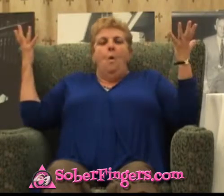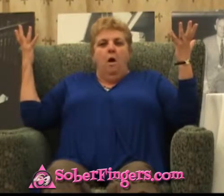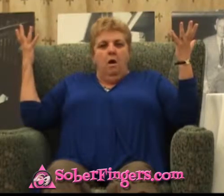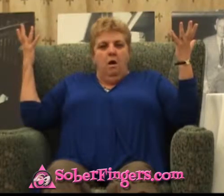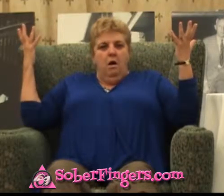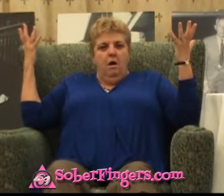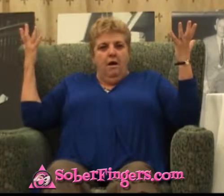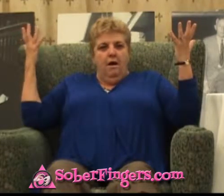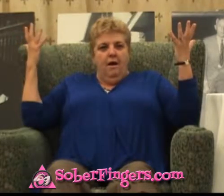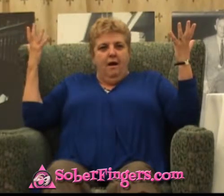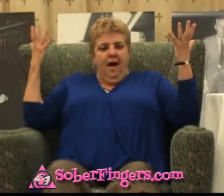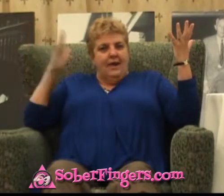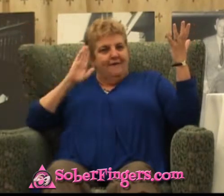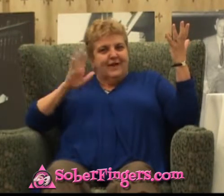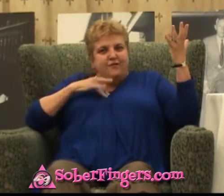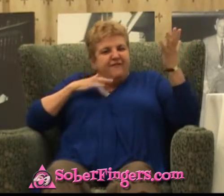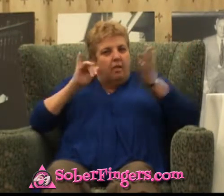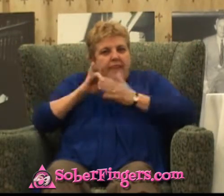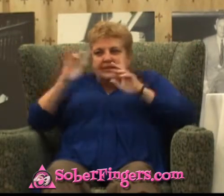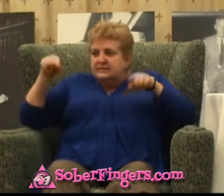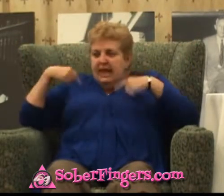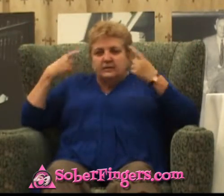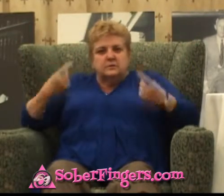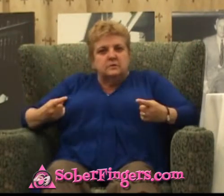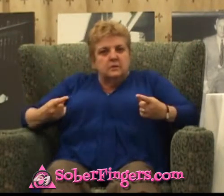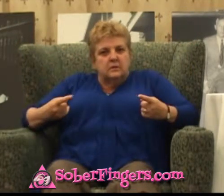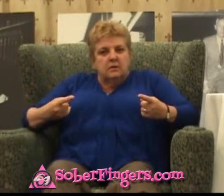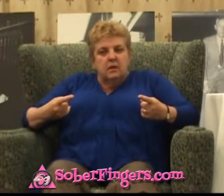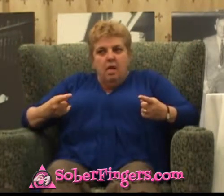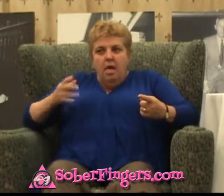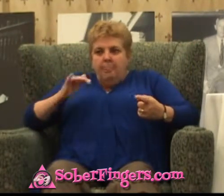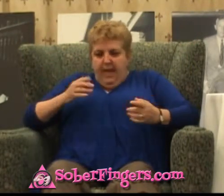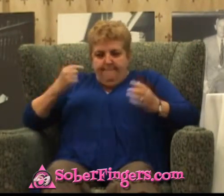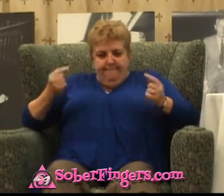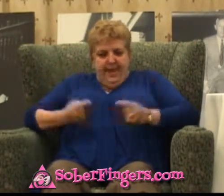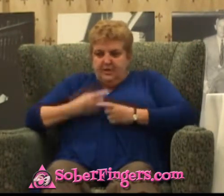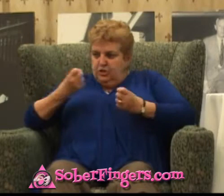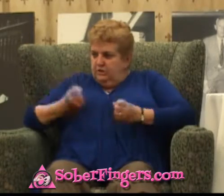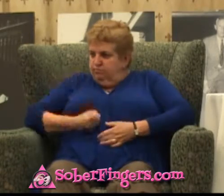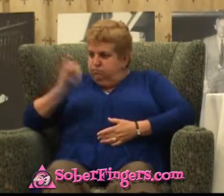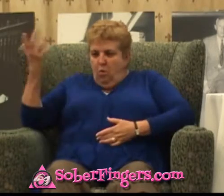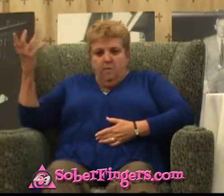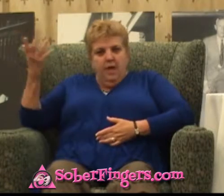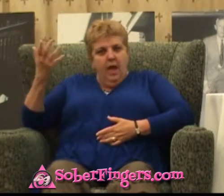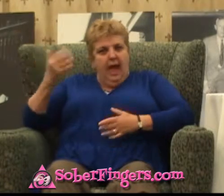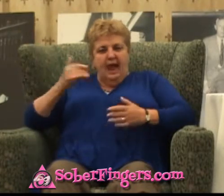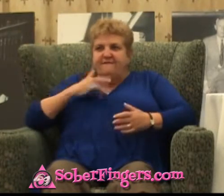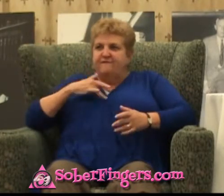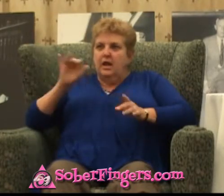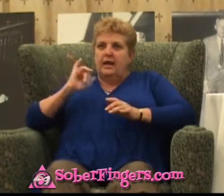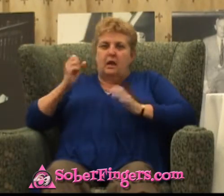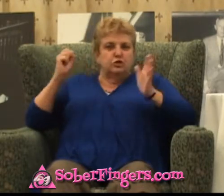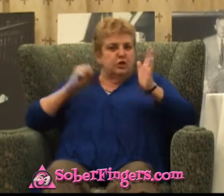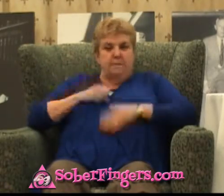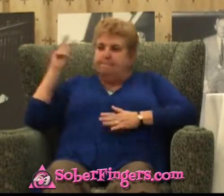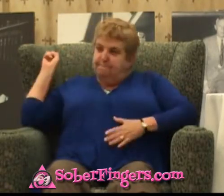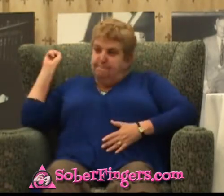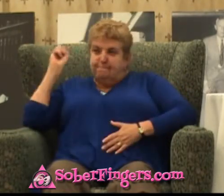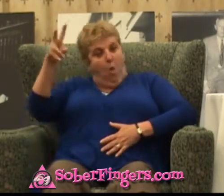from that moment. From that moment on, I became rocketed into that fourth dimension that our big book talks about. People were put into my